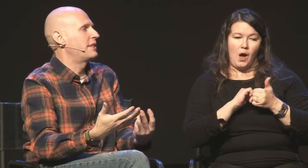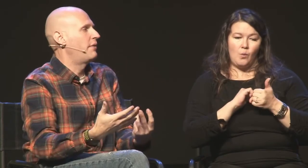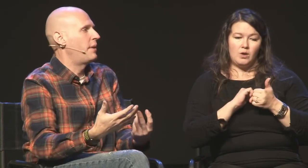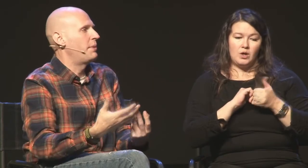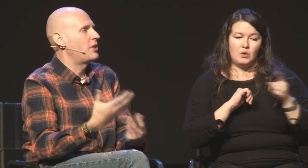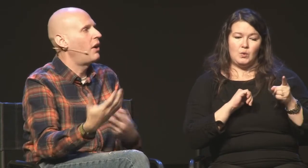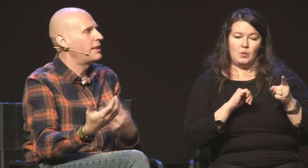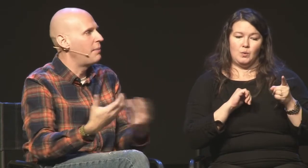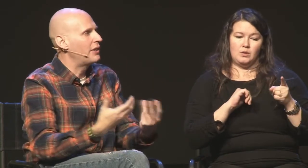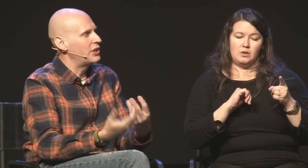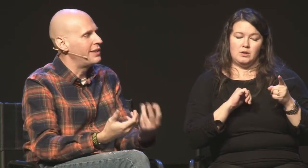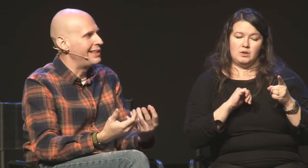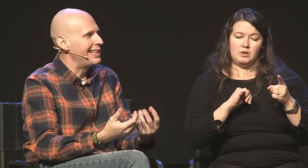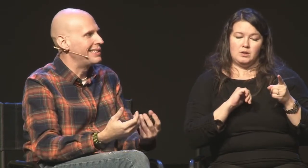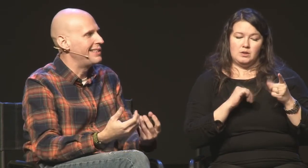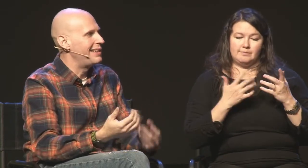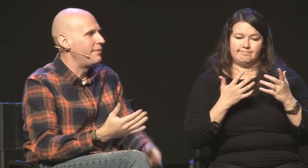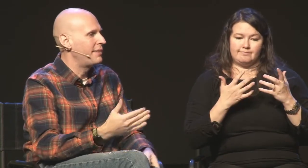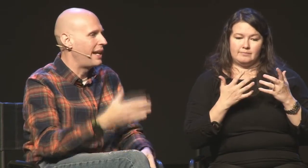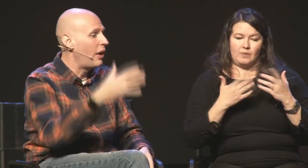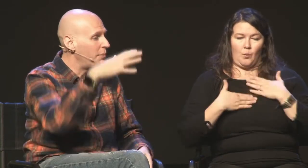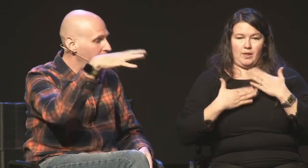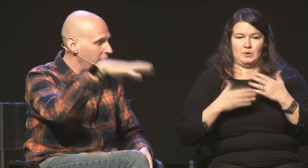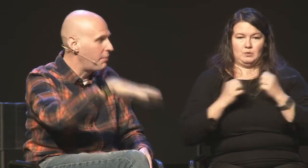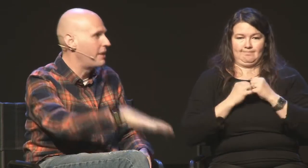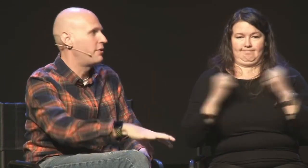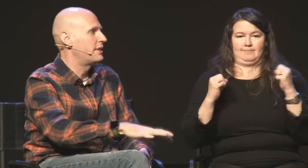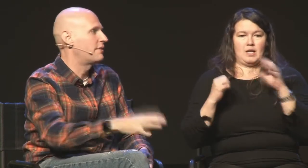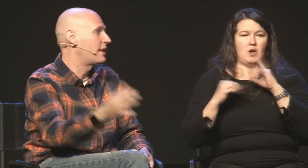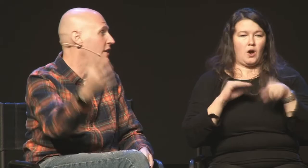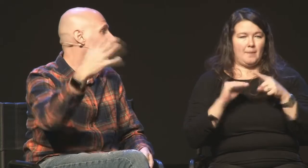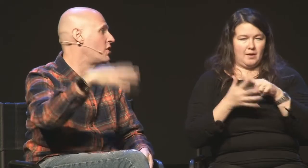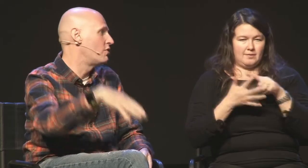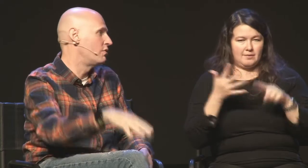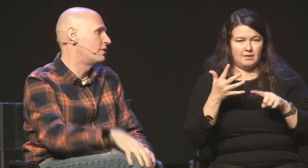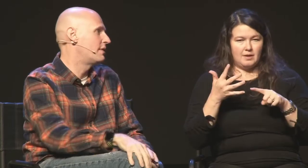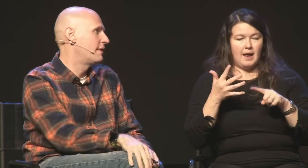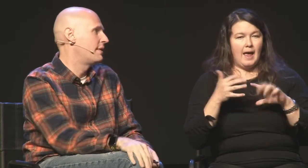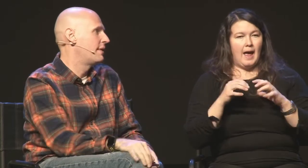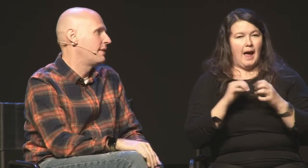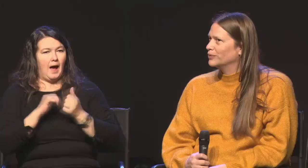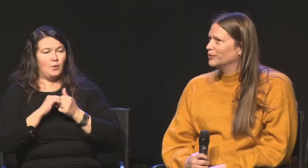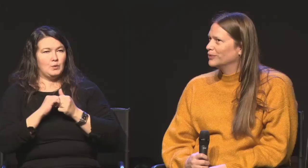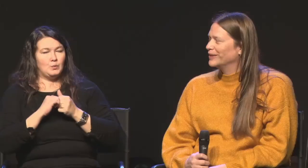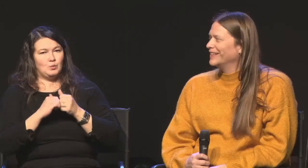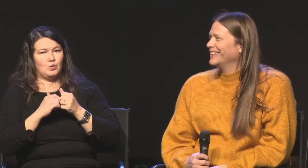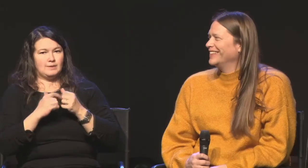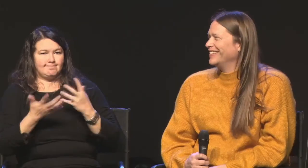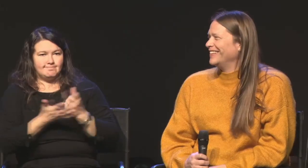opened yourself up and talked about certain things that kind of helped bring the mindfulness of God that God used?